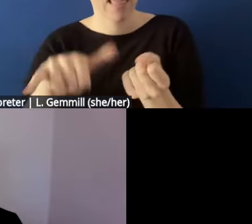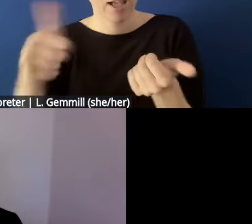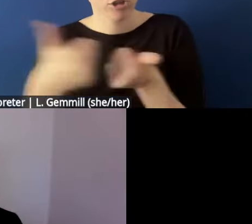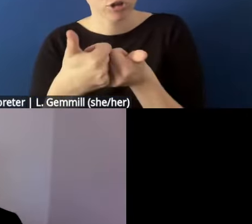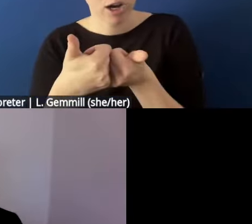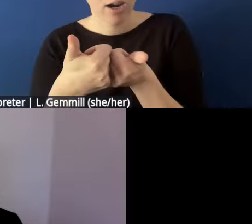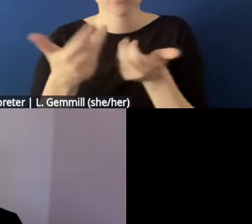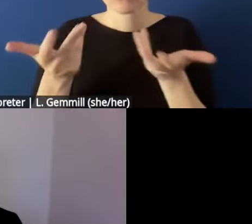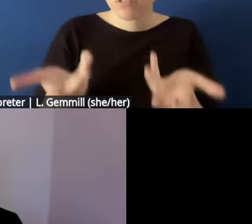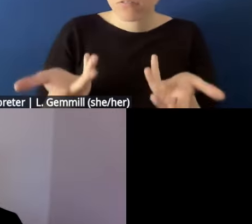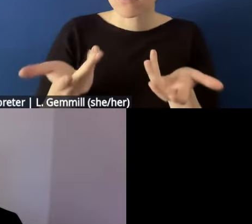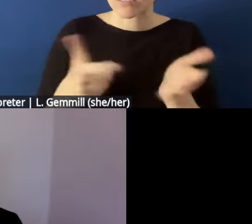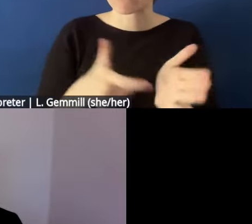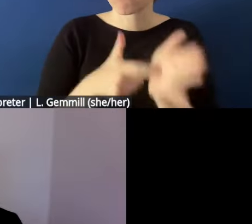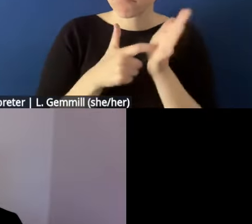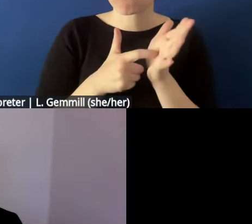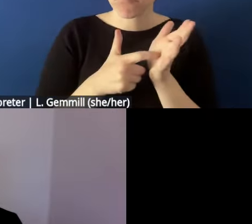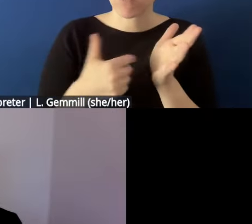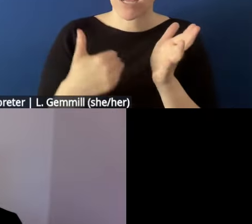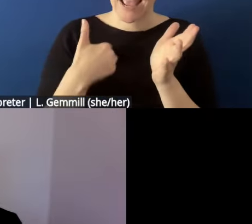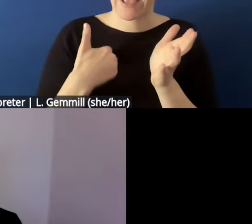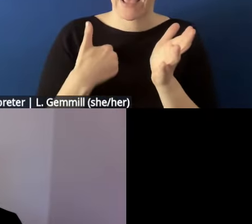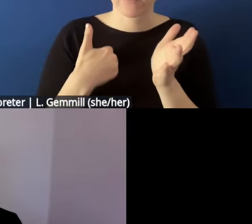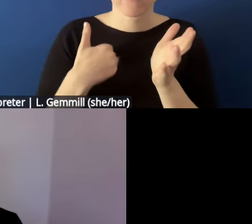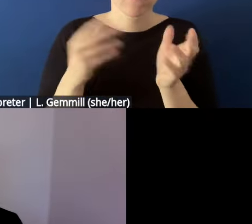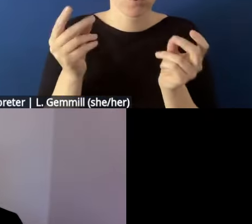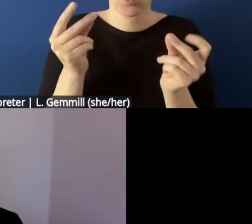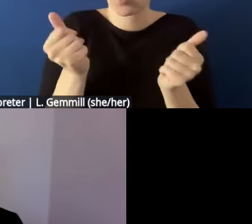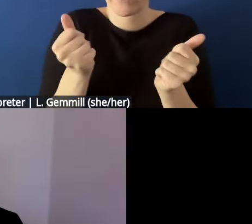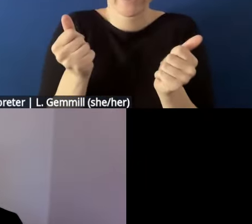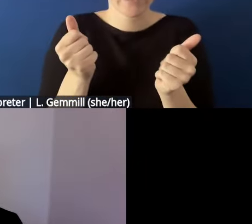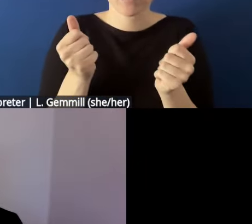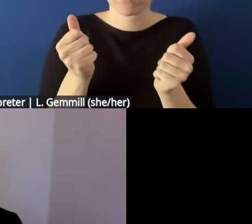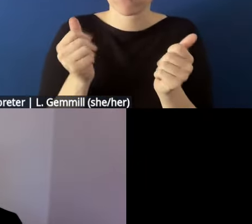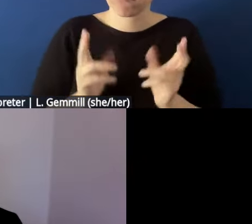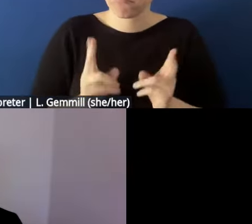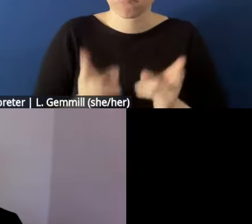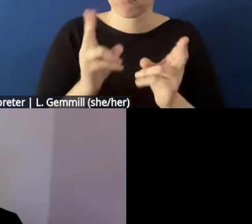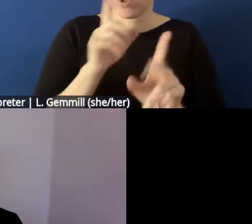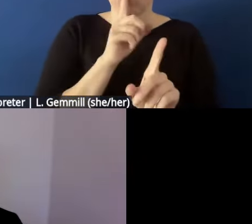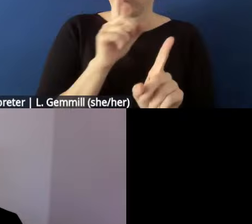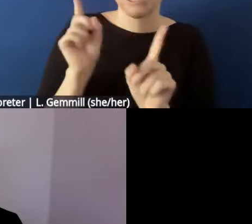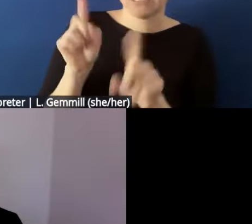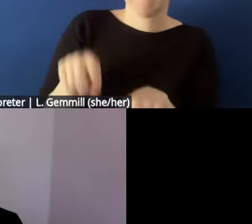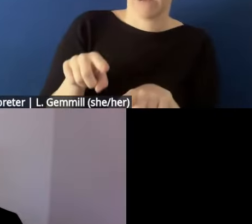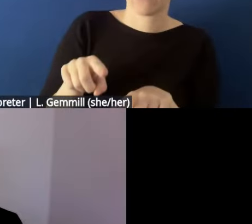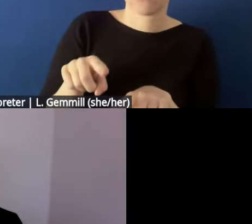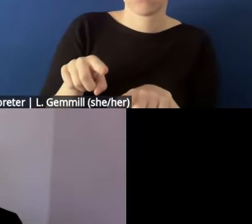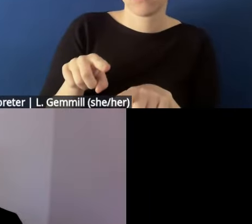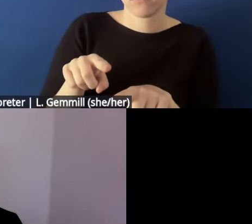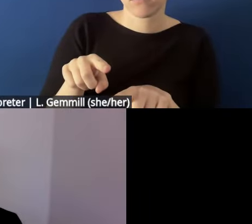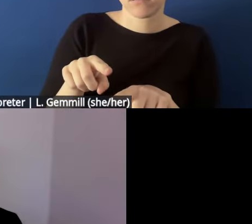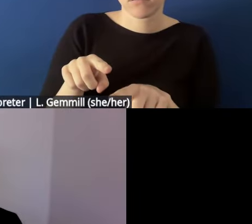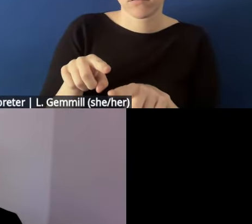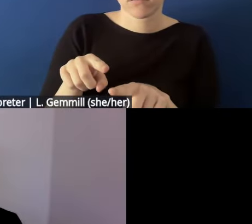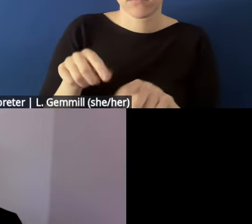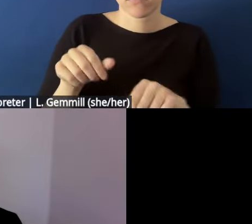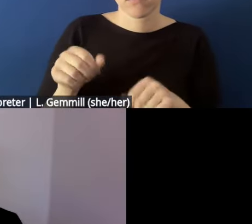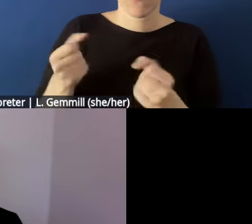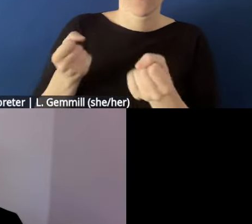that there needs to be a very quick response required of the